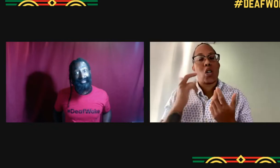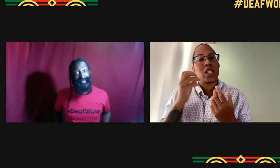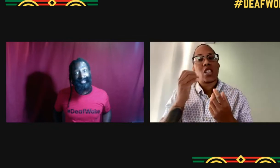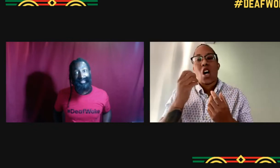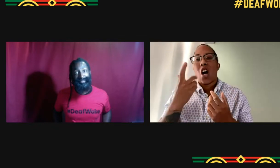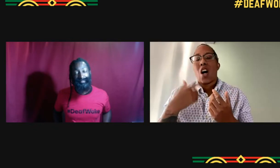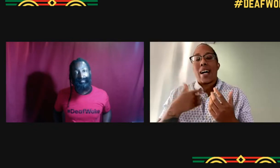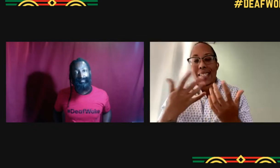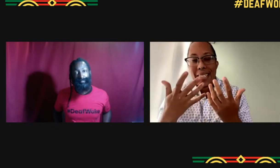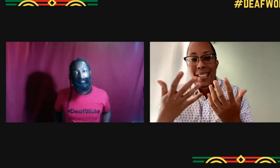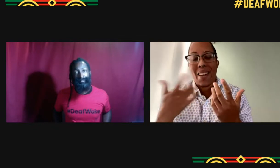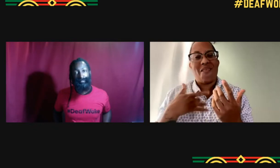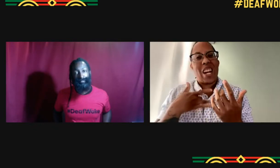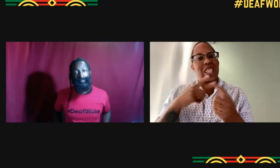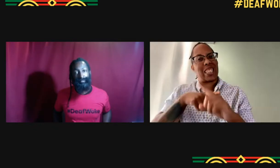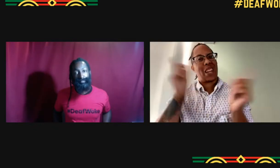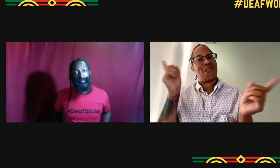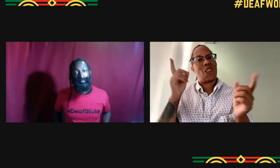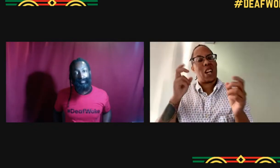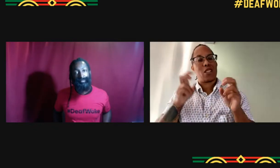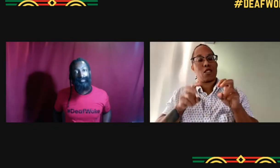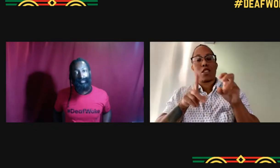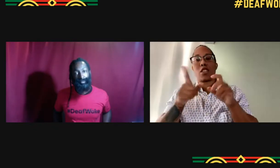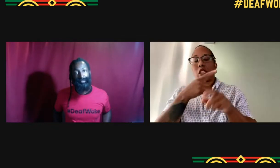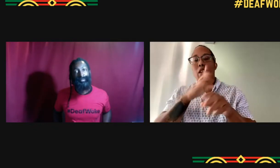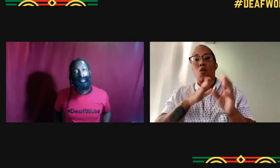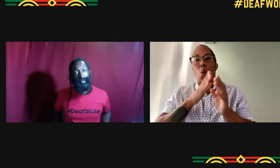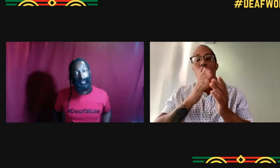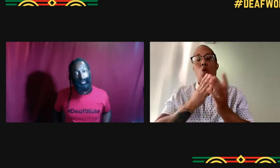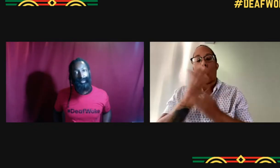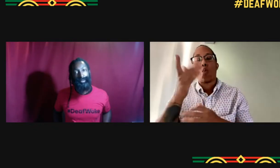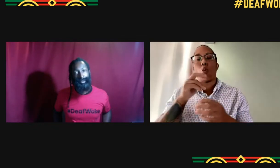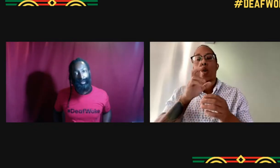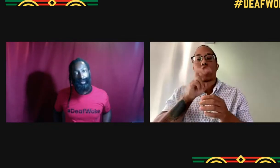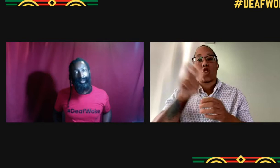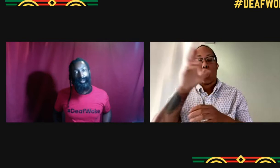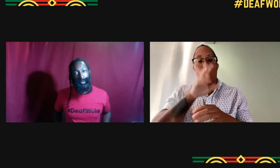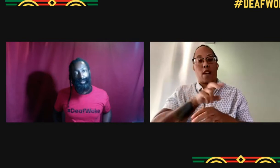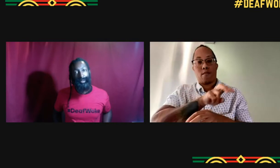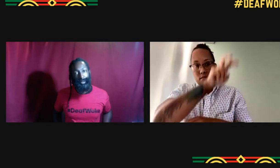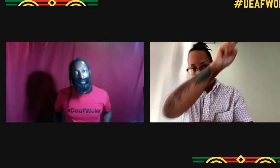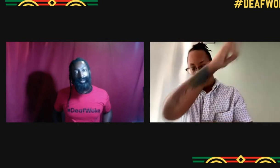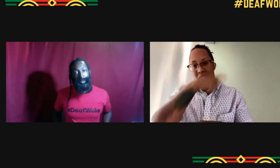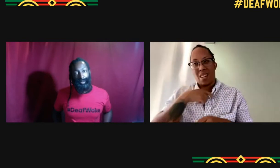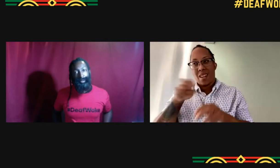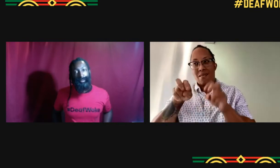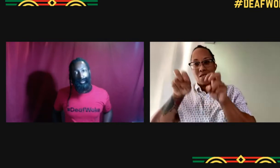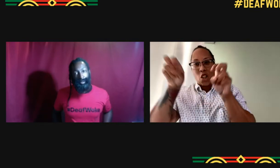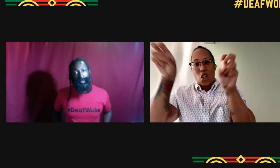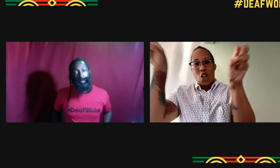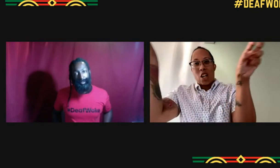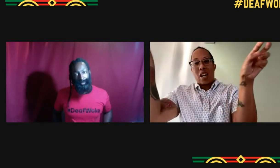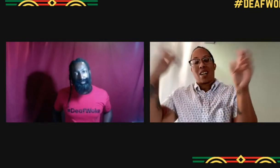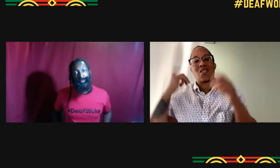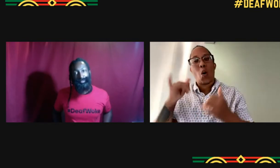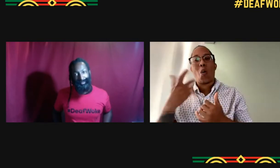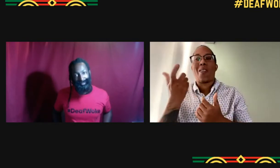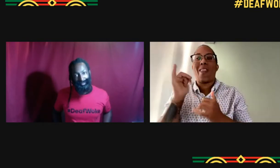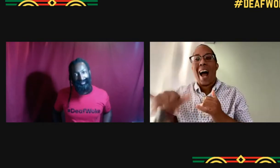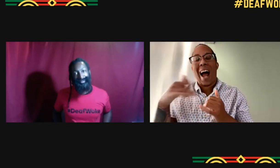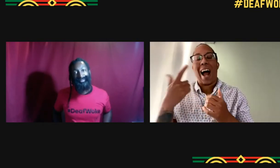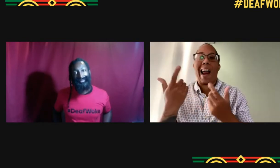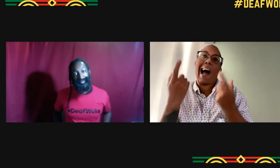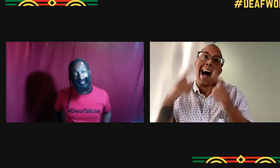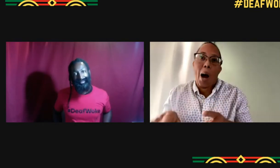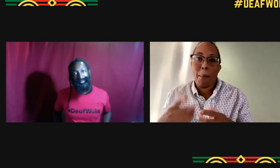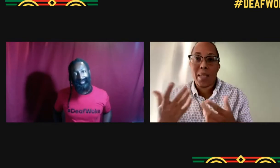very hard time. And we were very close. And then I felt different. And they were going through their own journey. And I